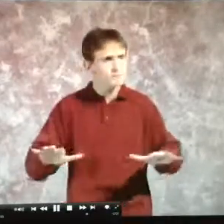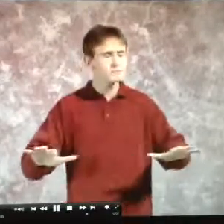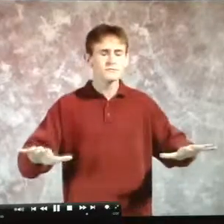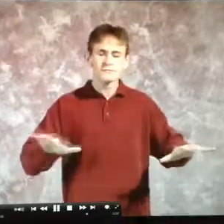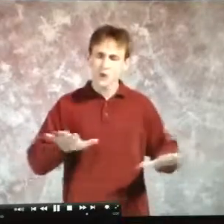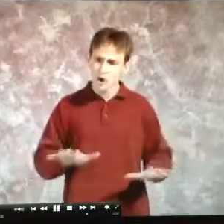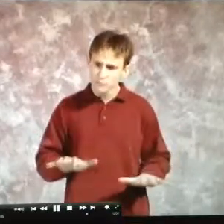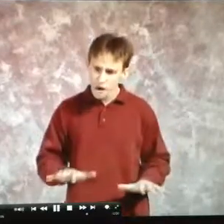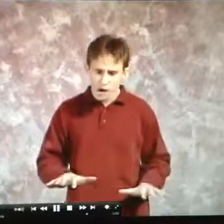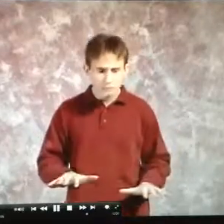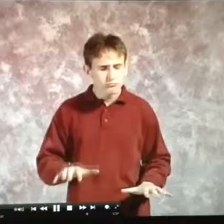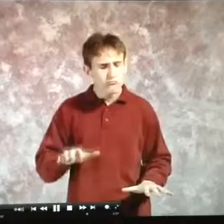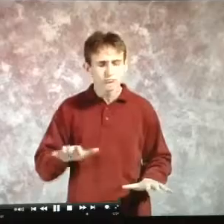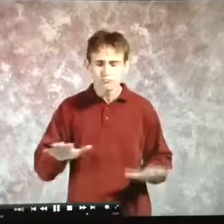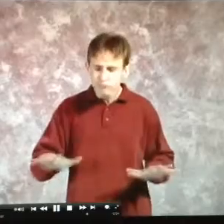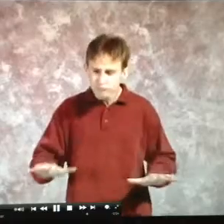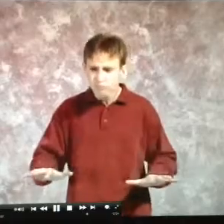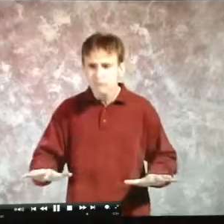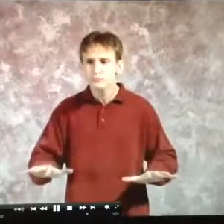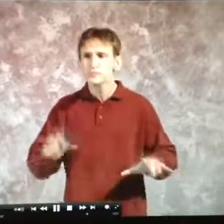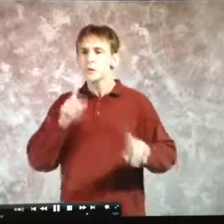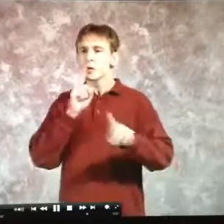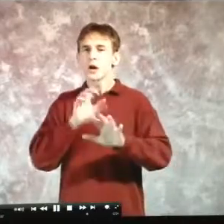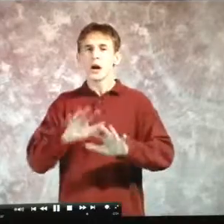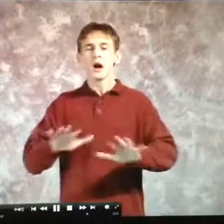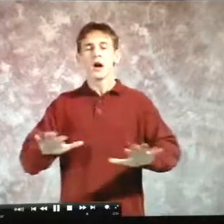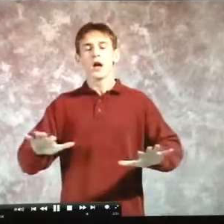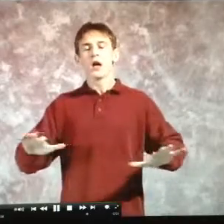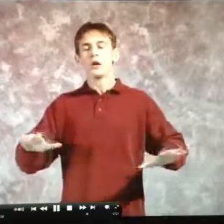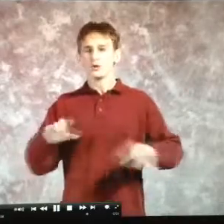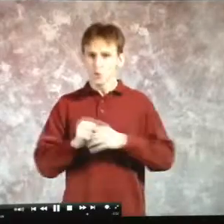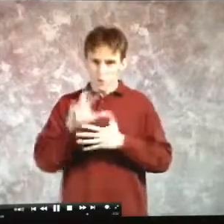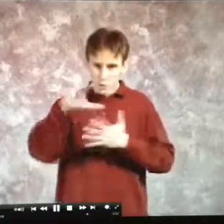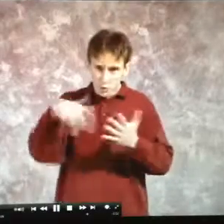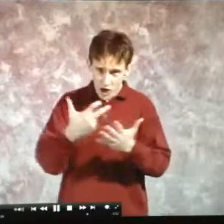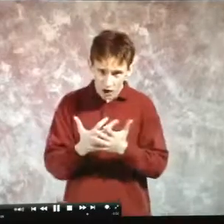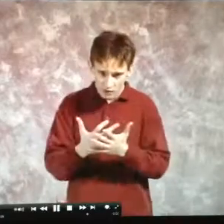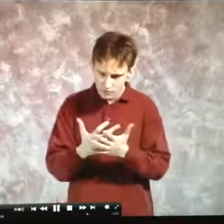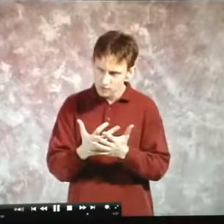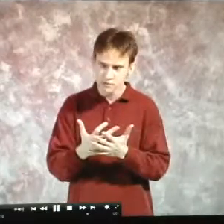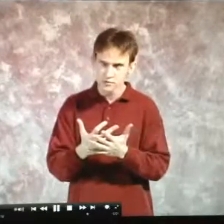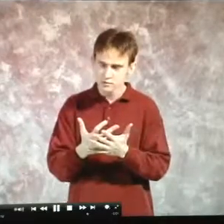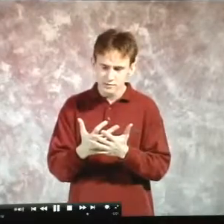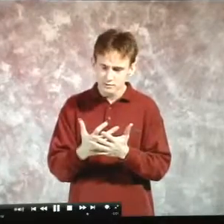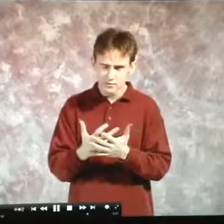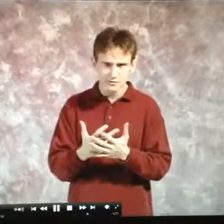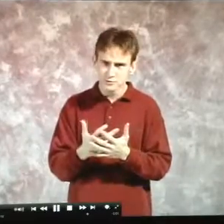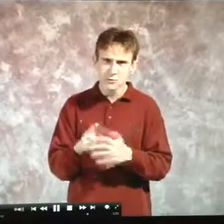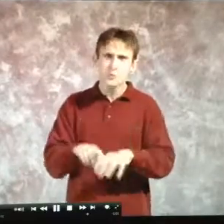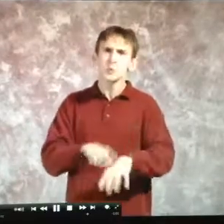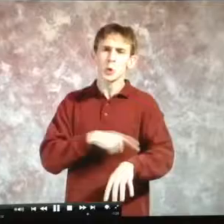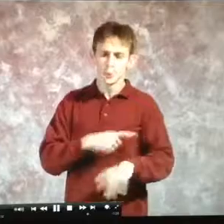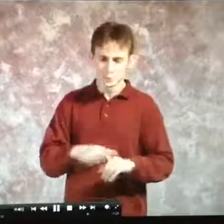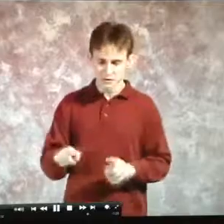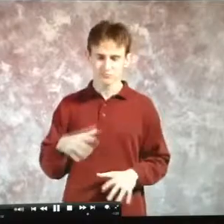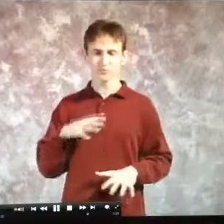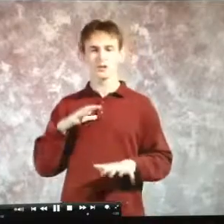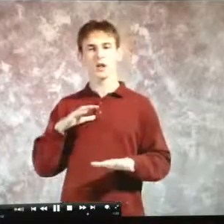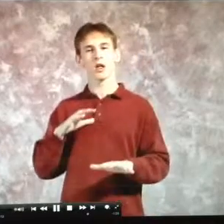afraid. And it was quiet for 3 hours. It was way too